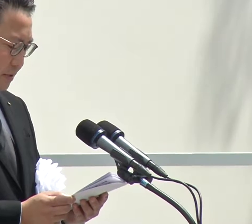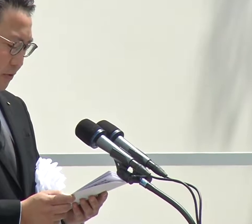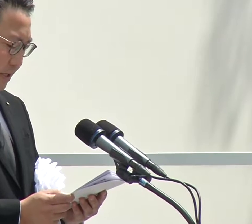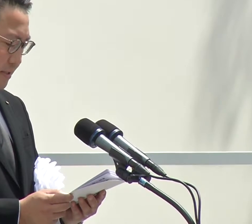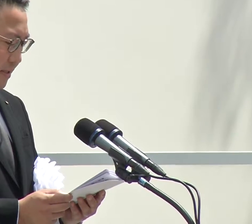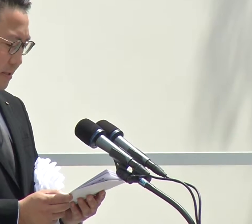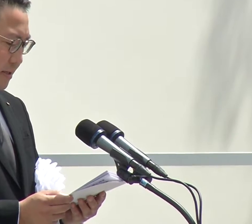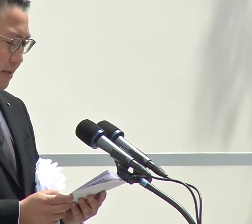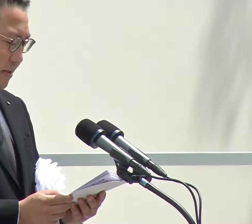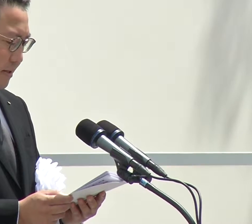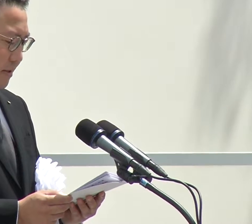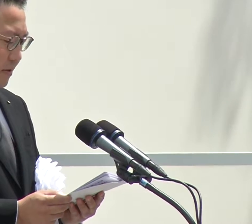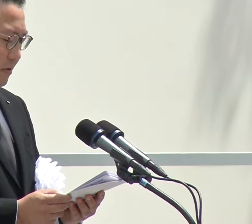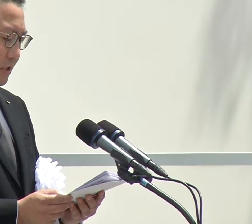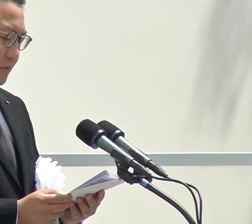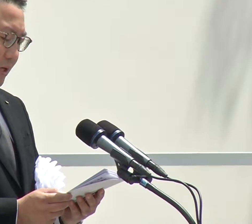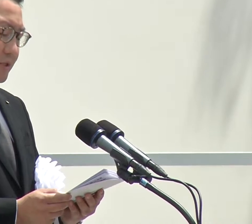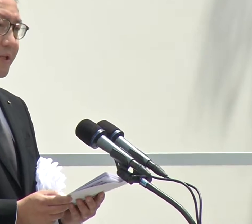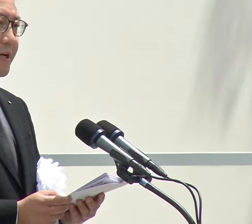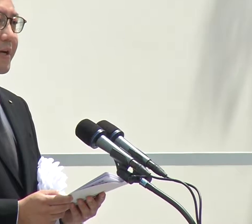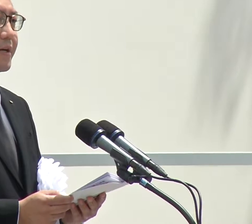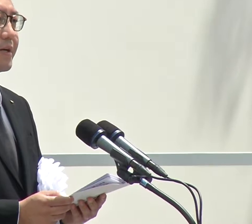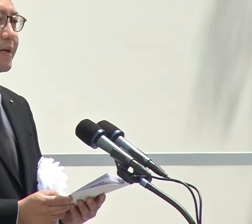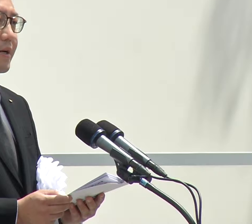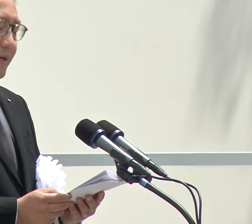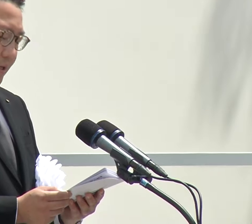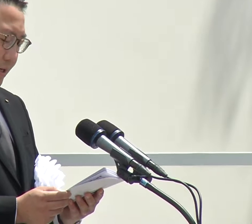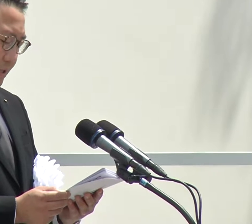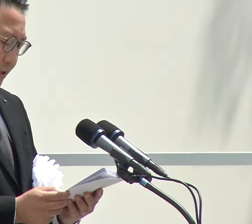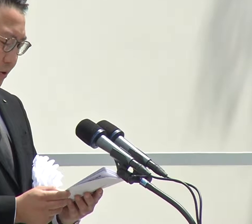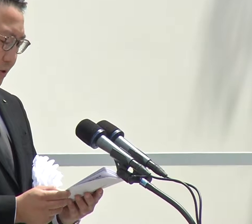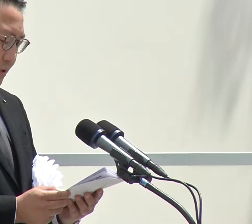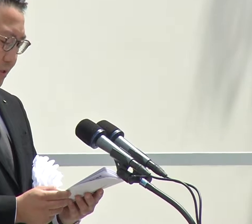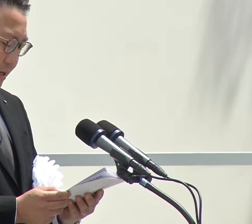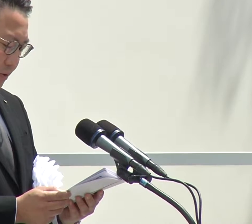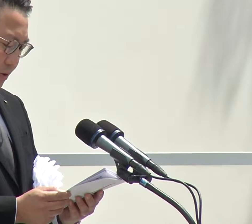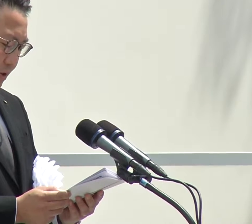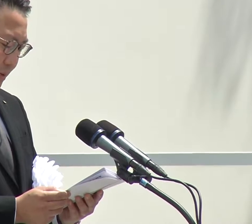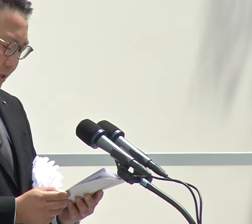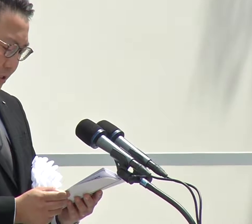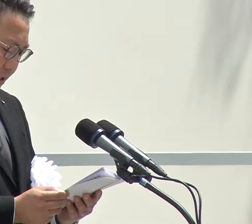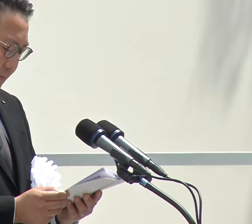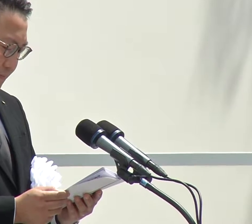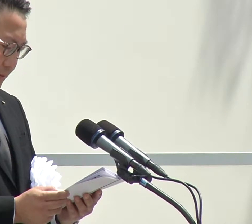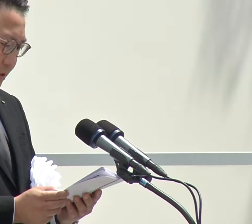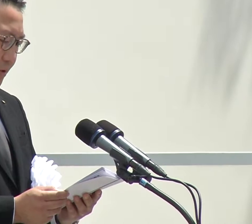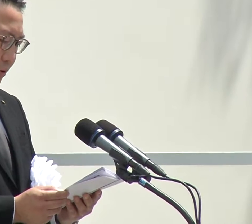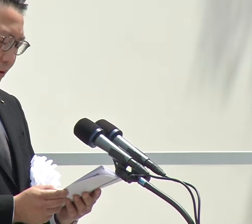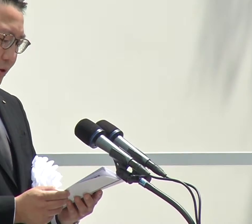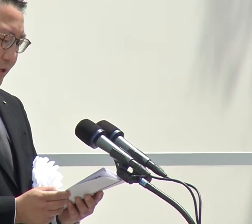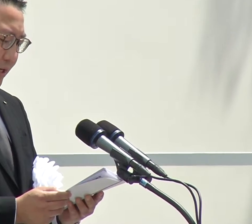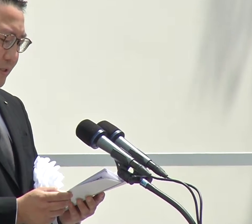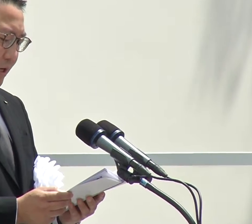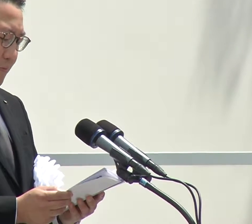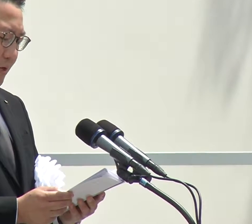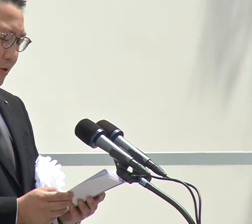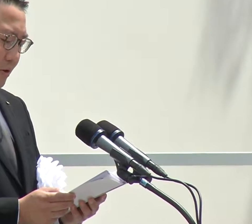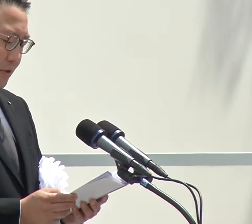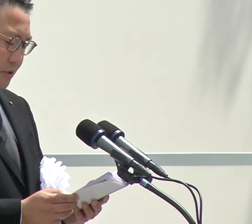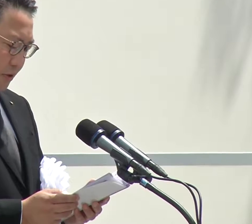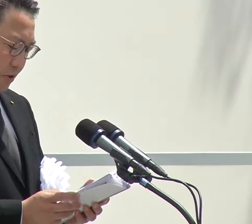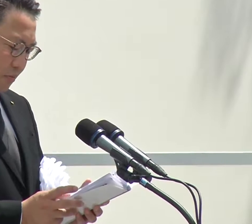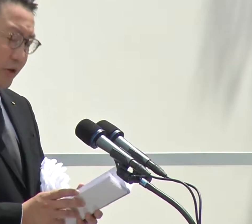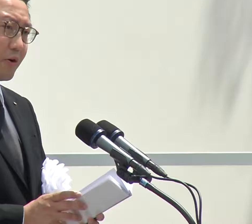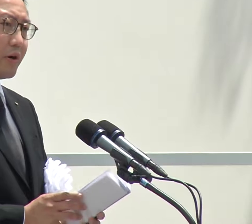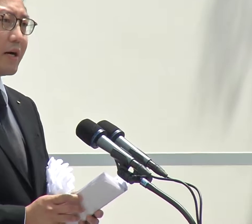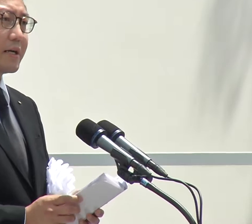became the first Japanese Prime Minister to attend the NPT Review Conference, and I was there to convey the strong desire of the people